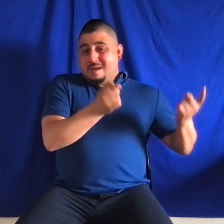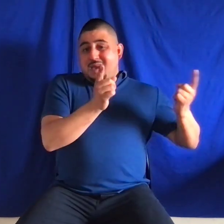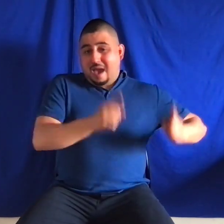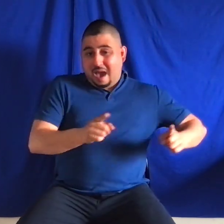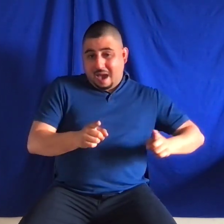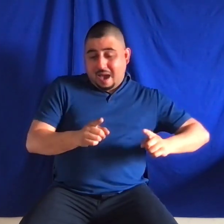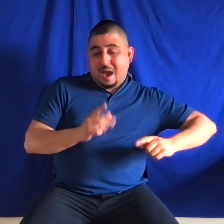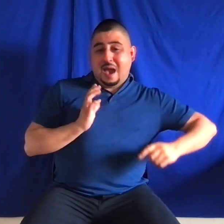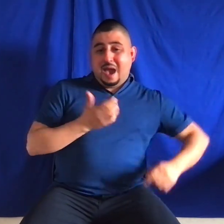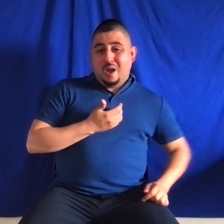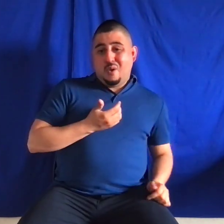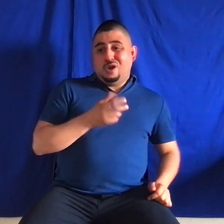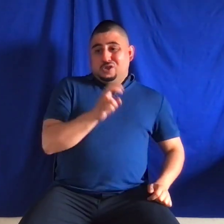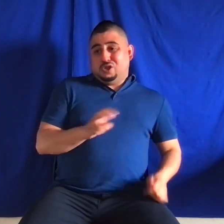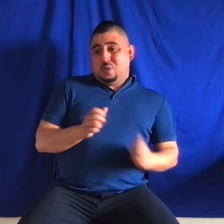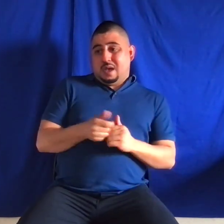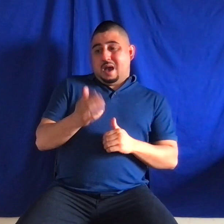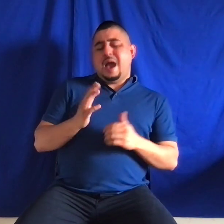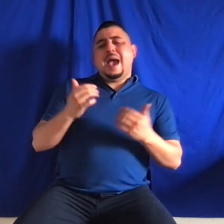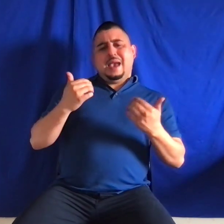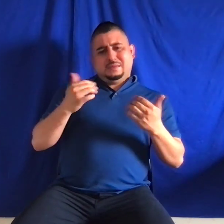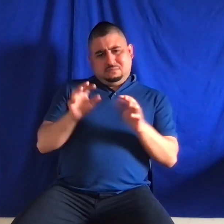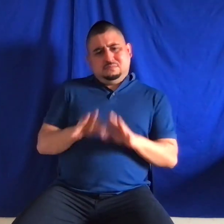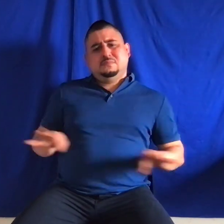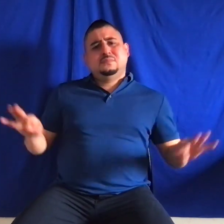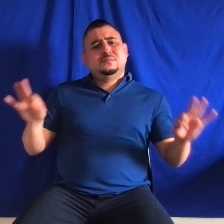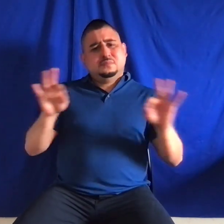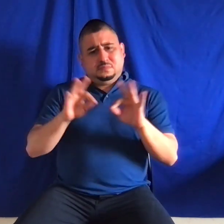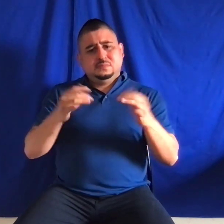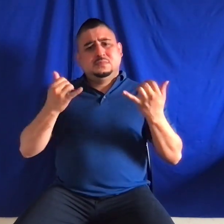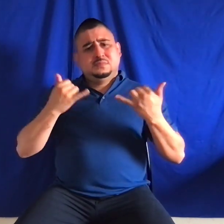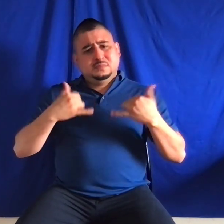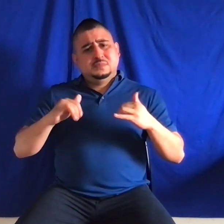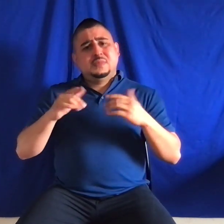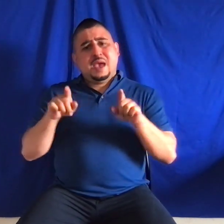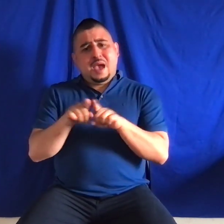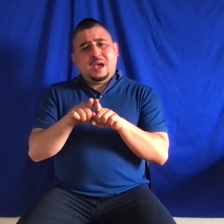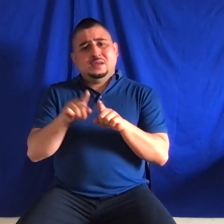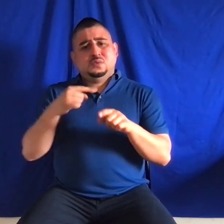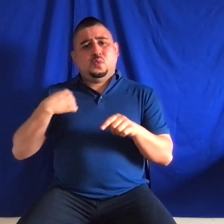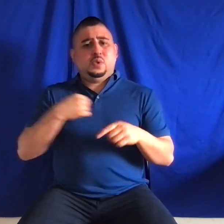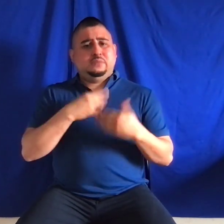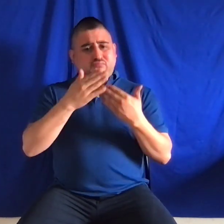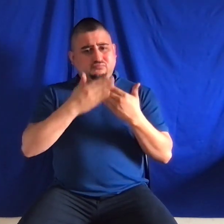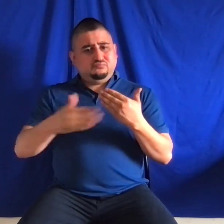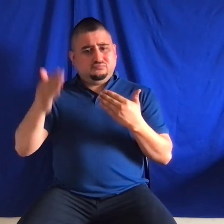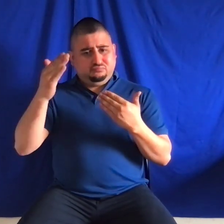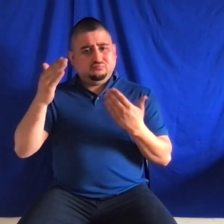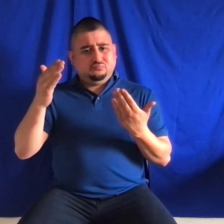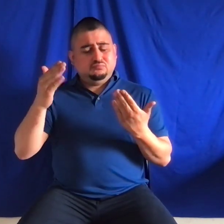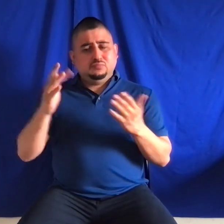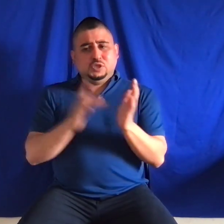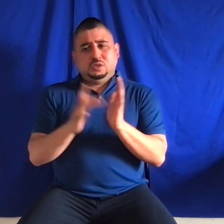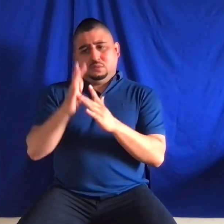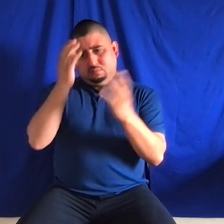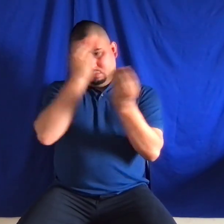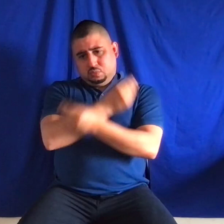purpose even as we move forward. For as Jesus proclaims to them, you are a witness of